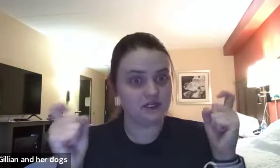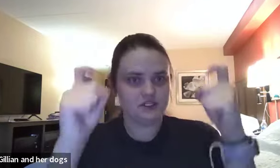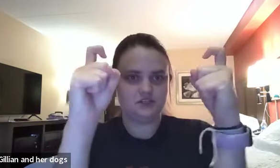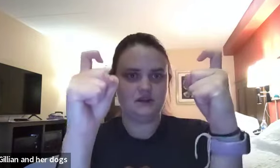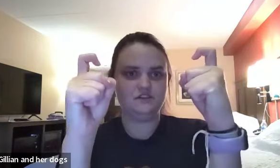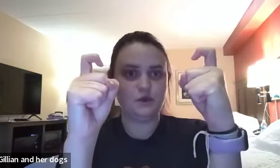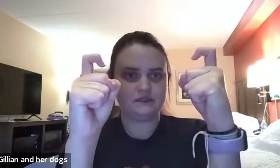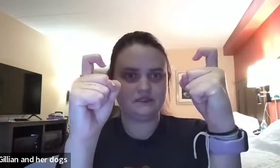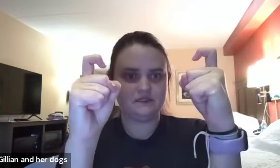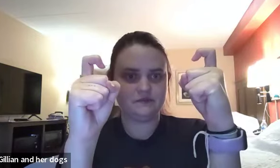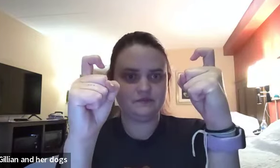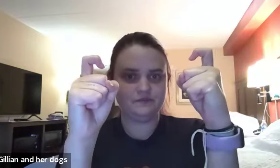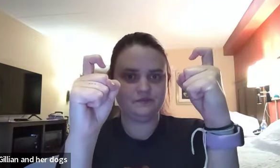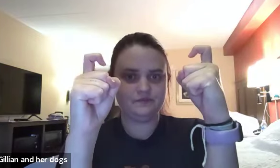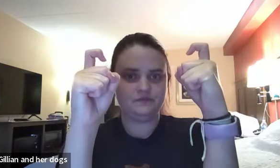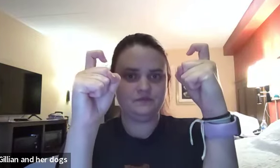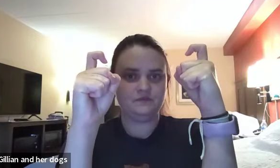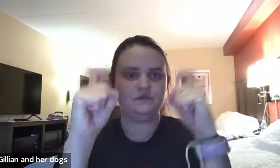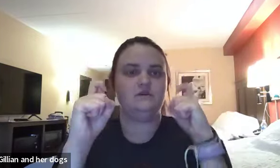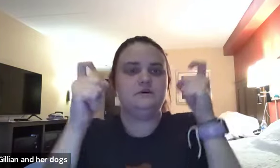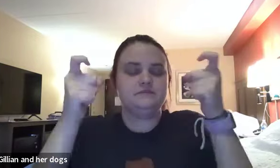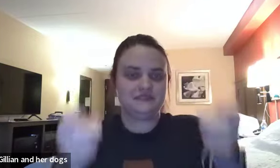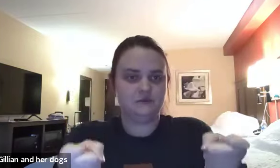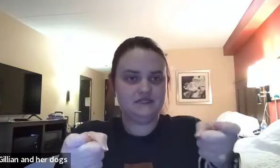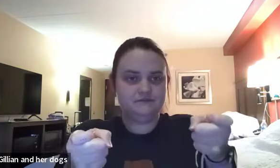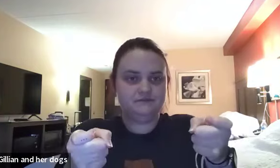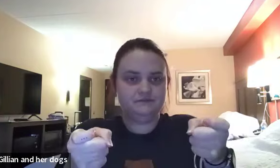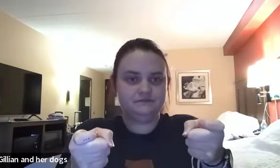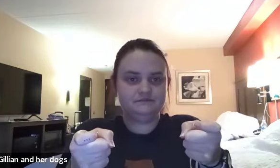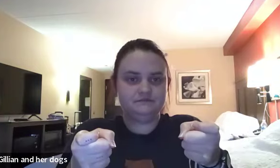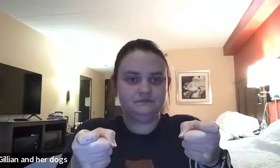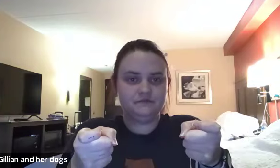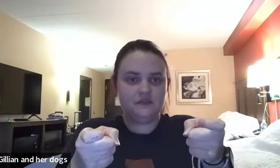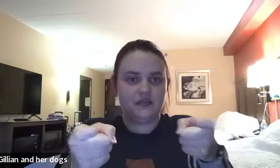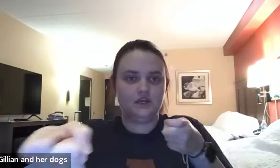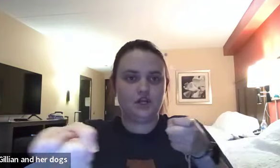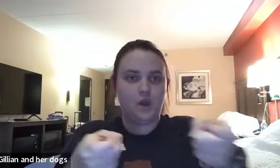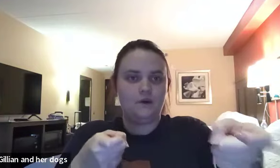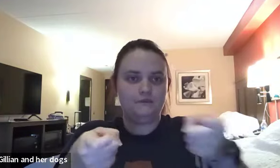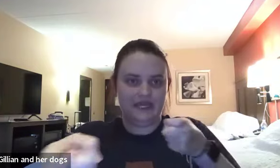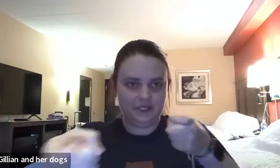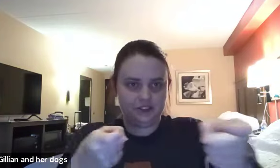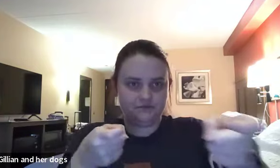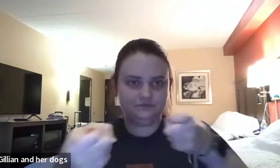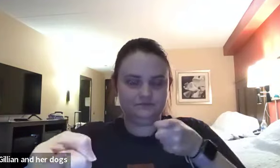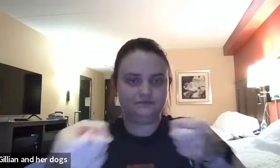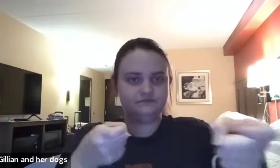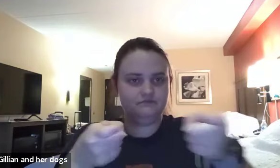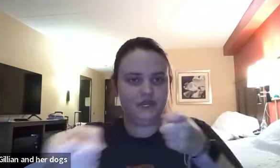manage is you're going to have two X's. Going to put them sideways. And you're going to go manage.